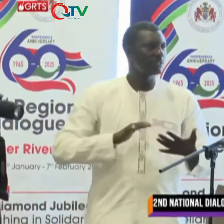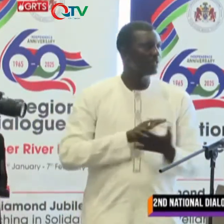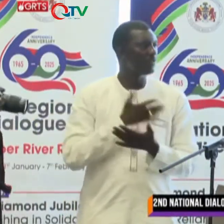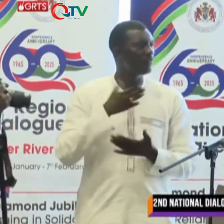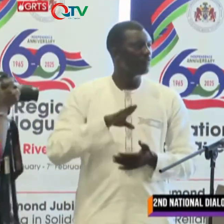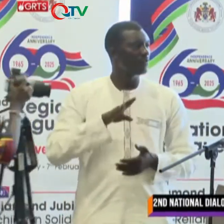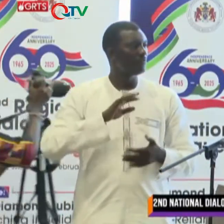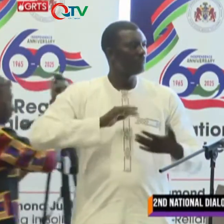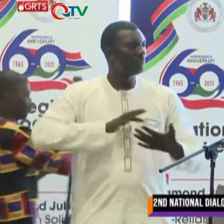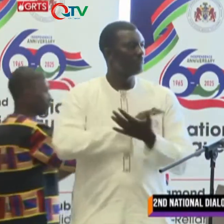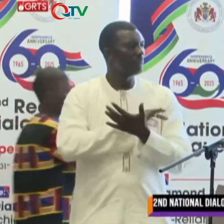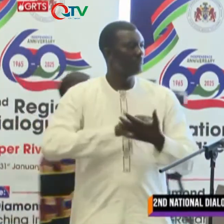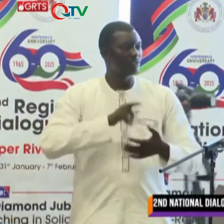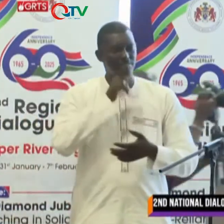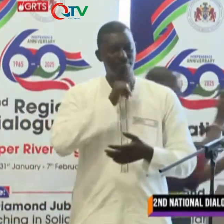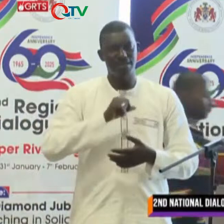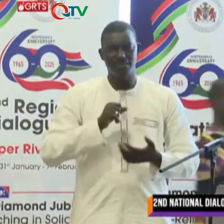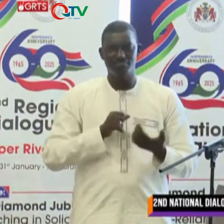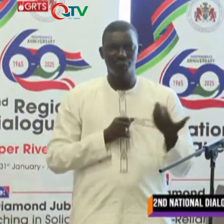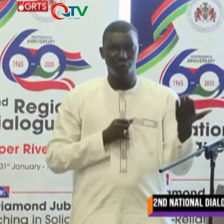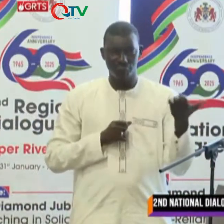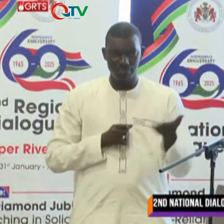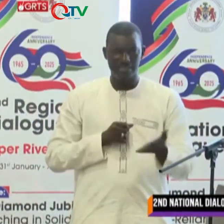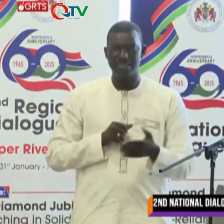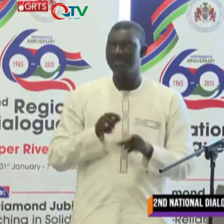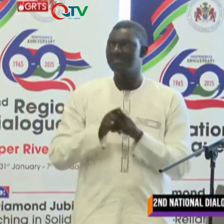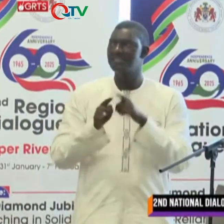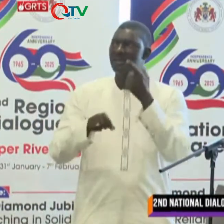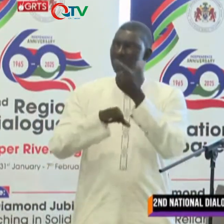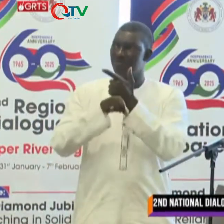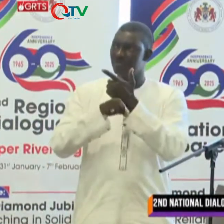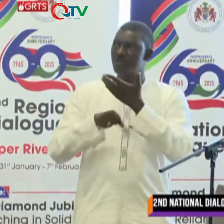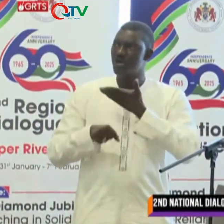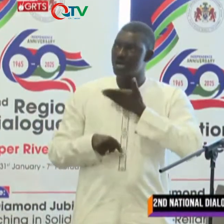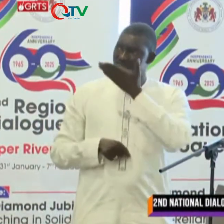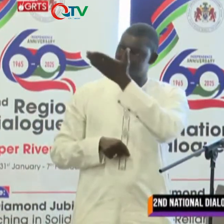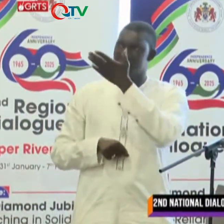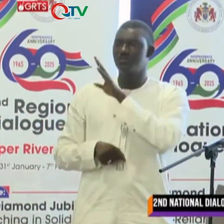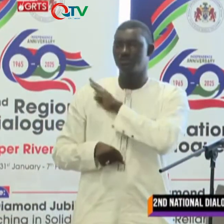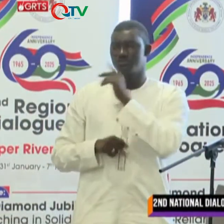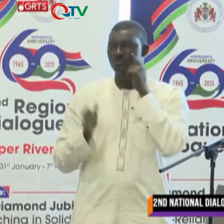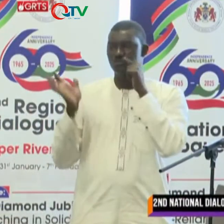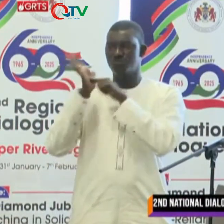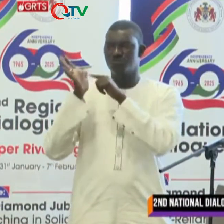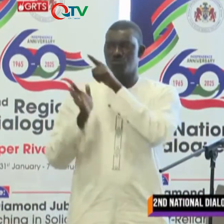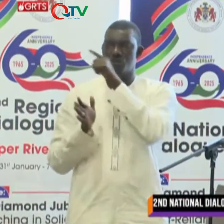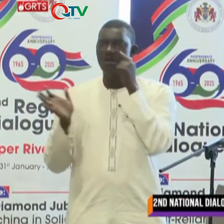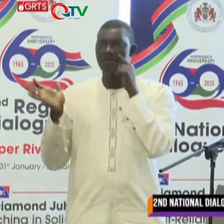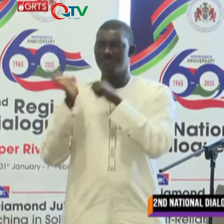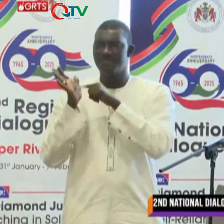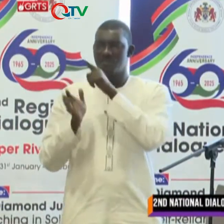Bunka, one of the artists in town.